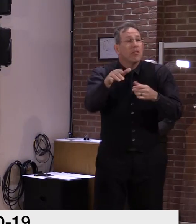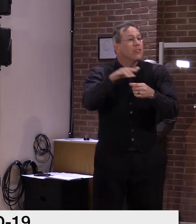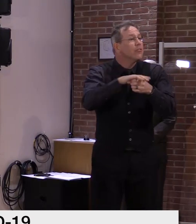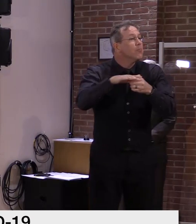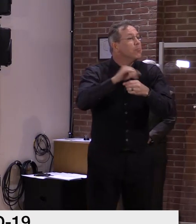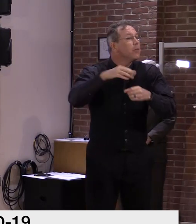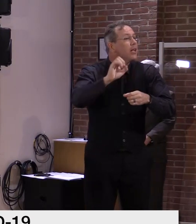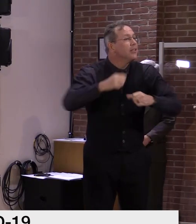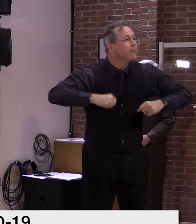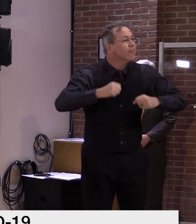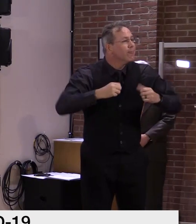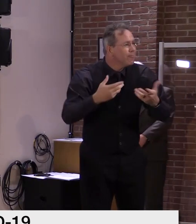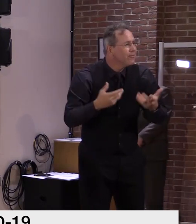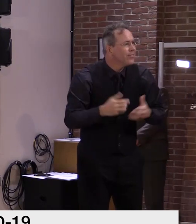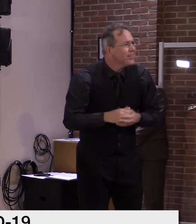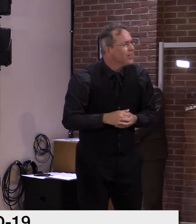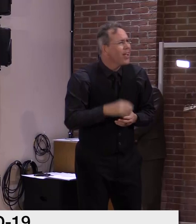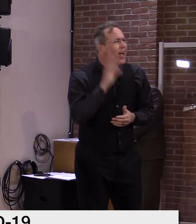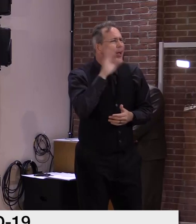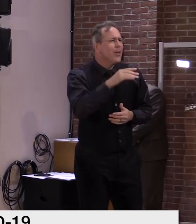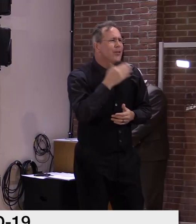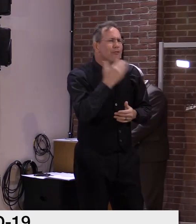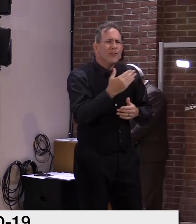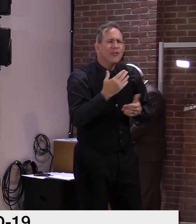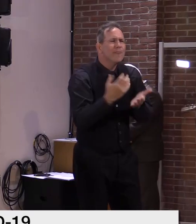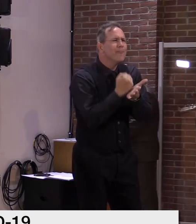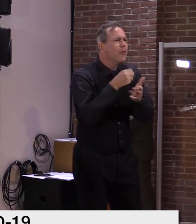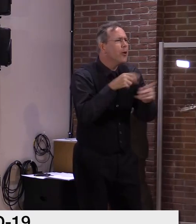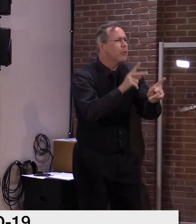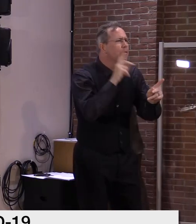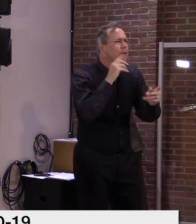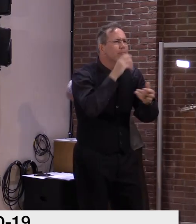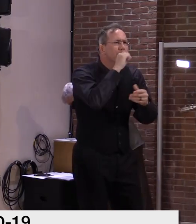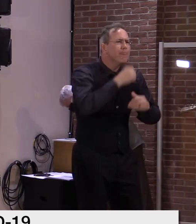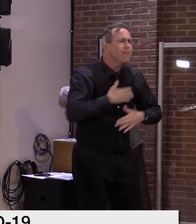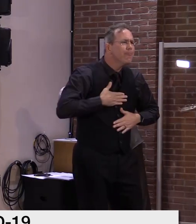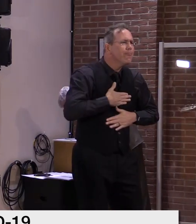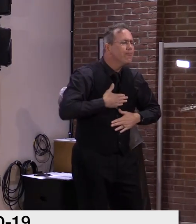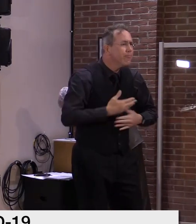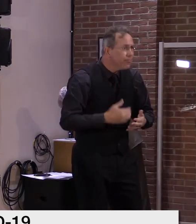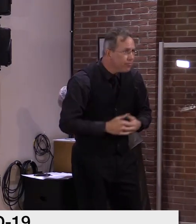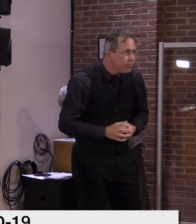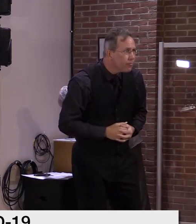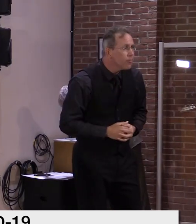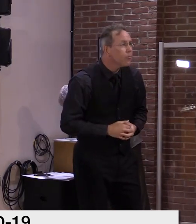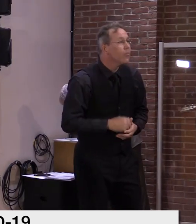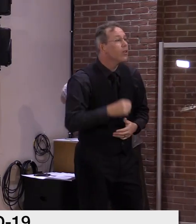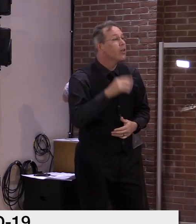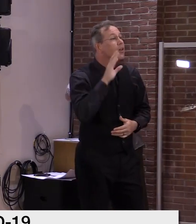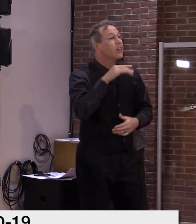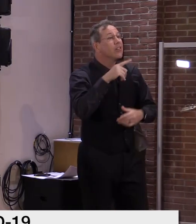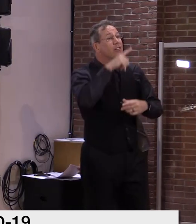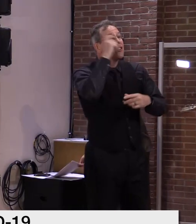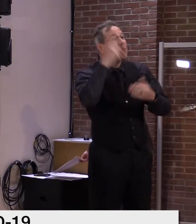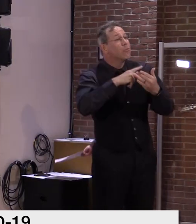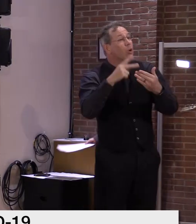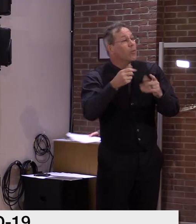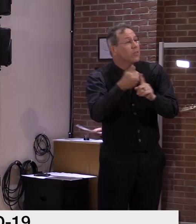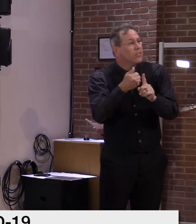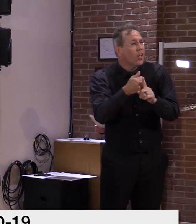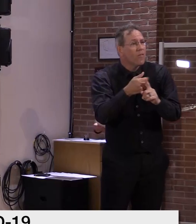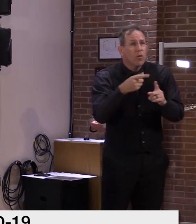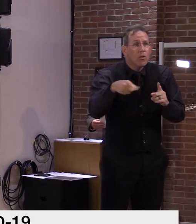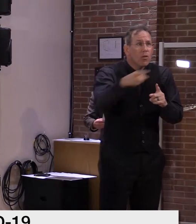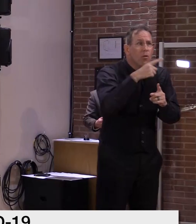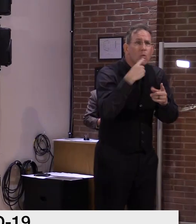chance to succeed. This summer in particular, we asked our summer programs to step up and partner with us to create